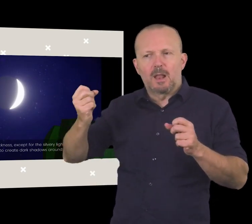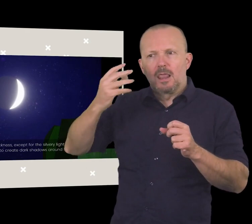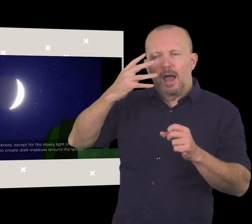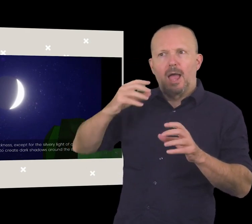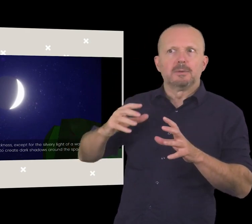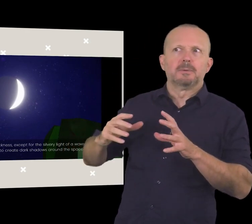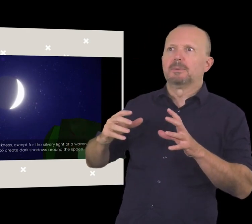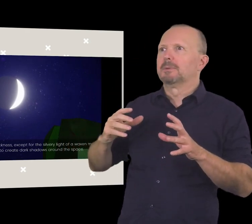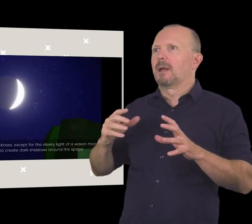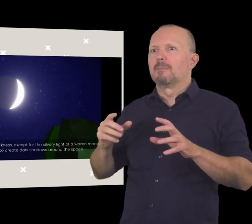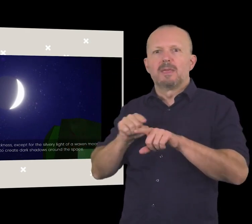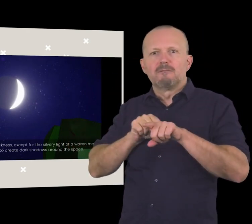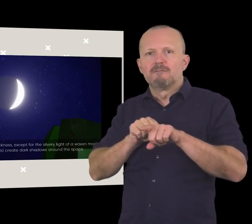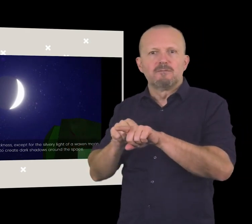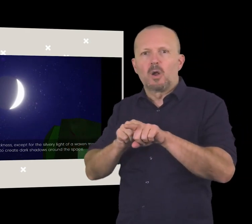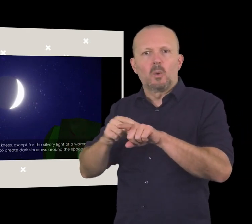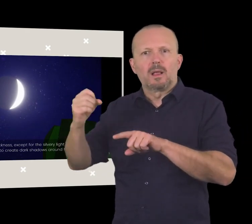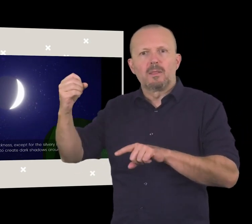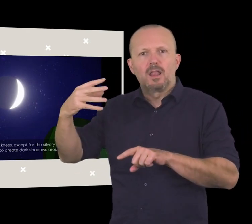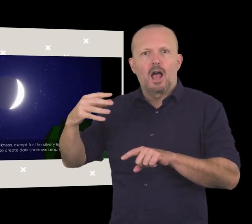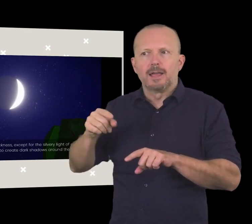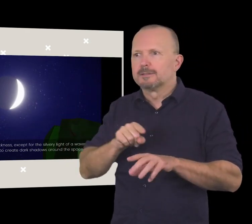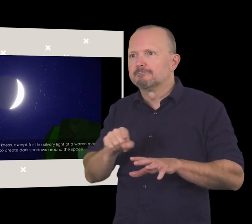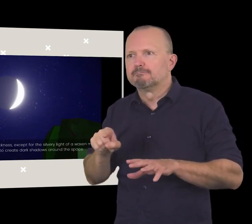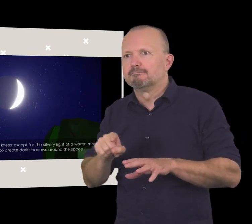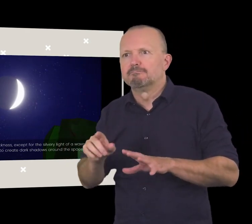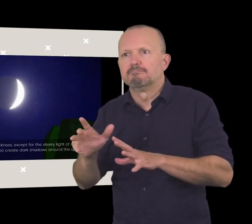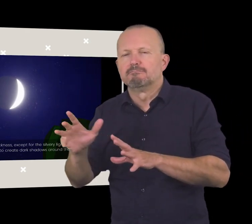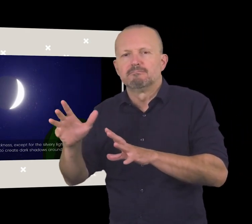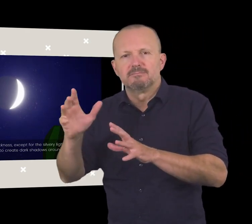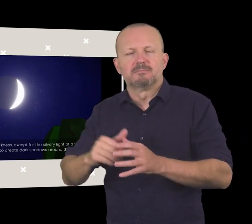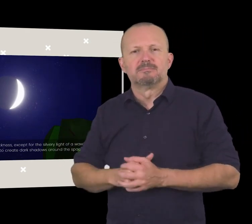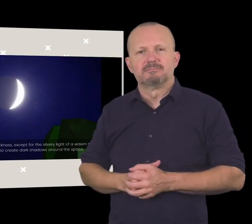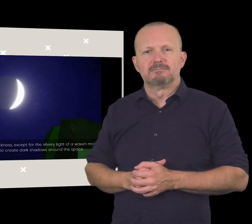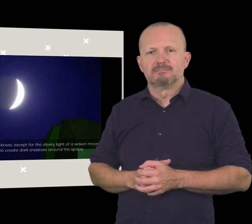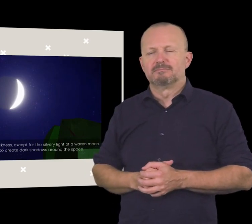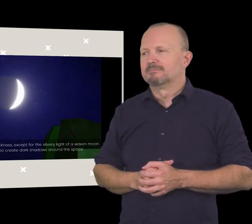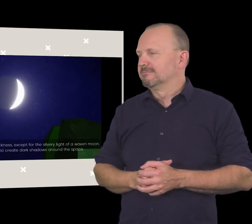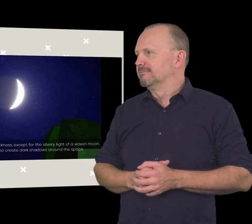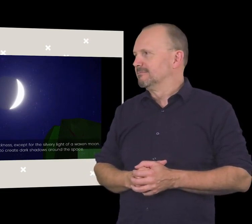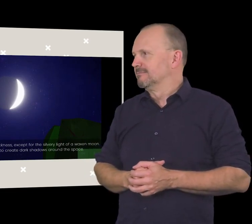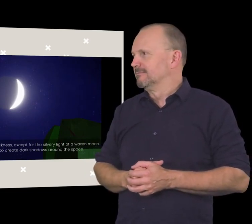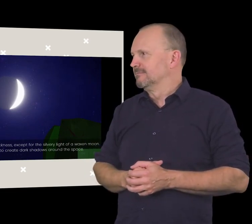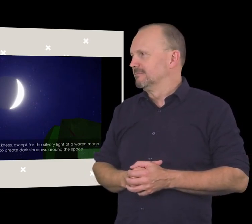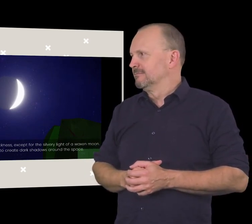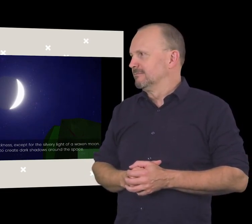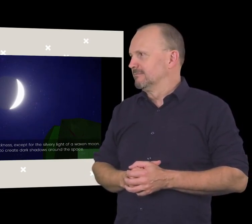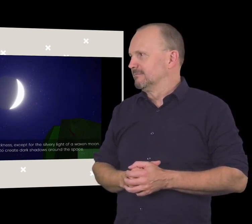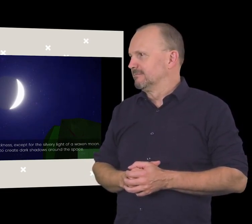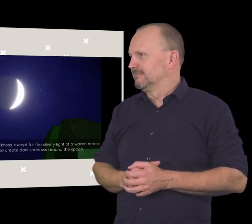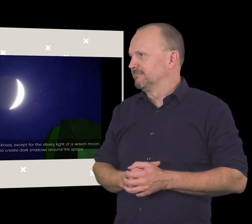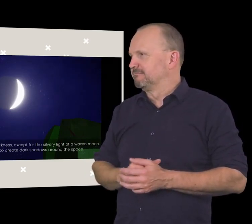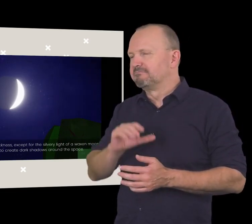moon across the space. And following that light and getting people who are members, our friends, people